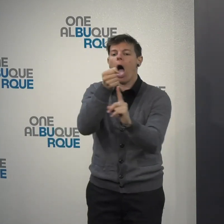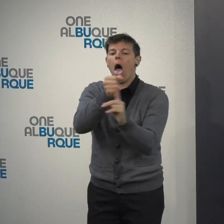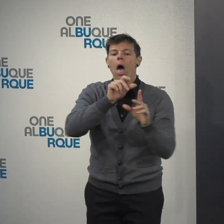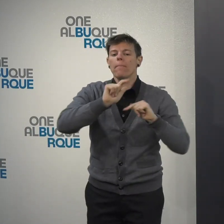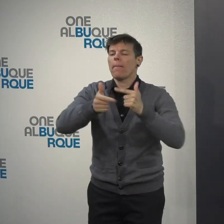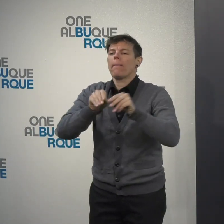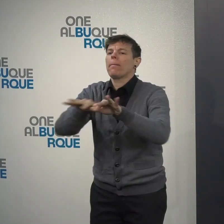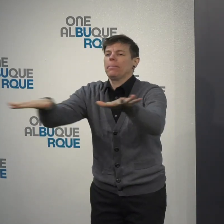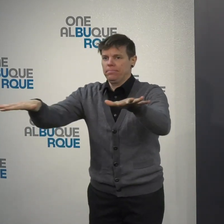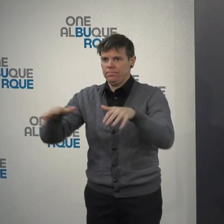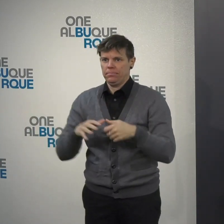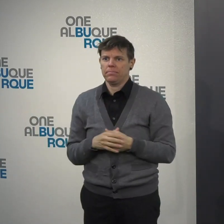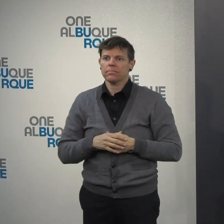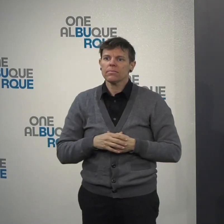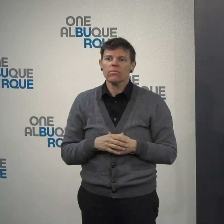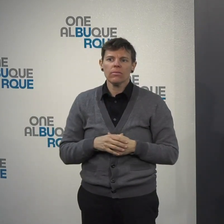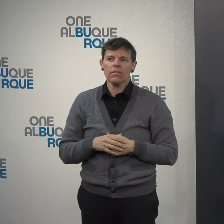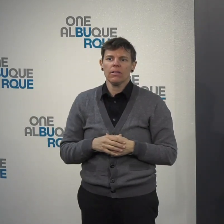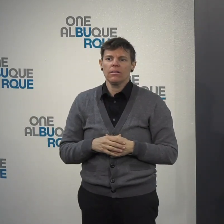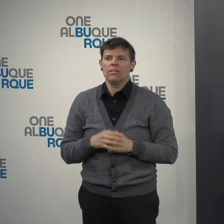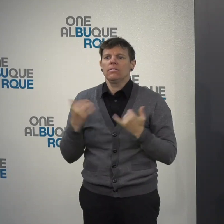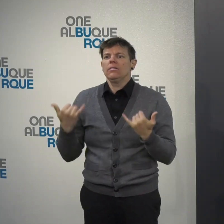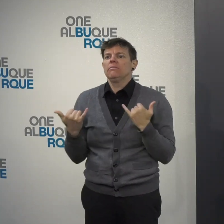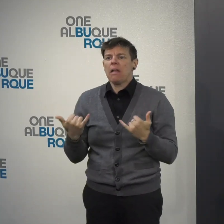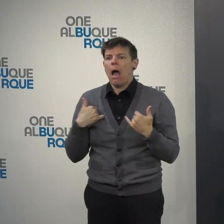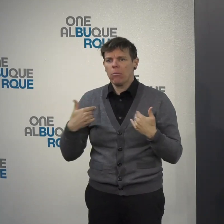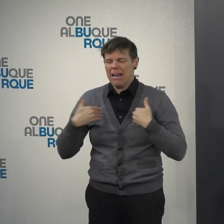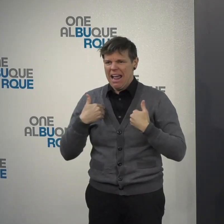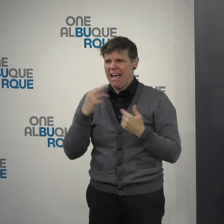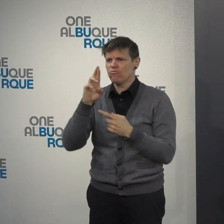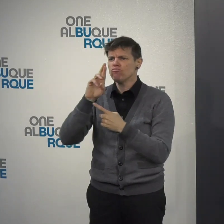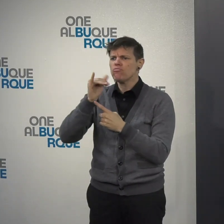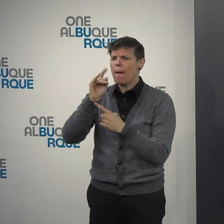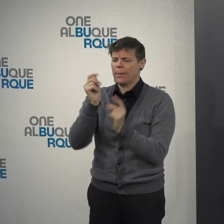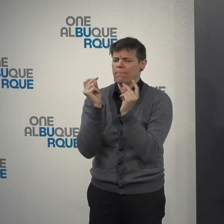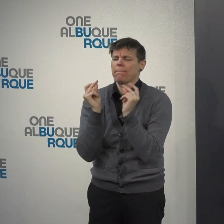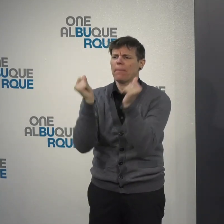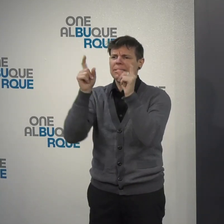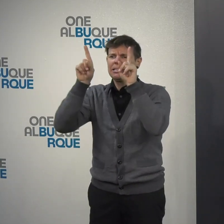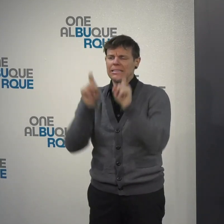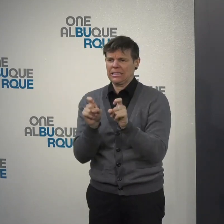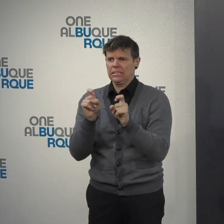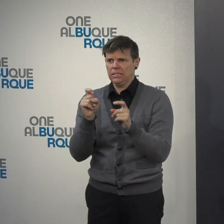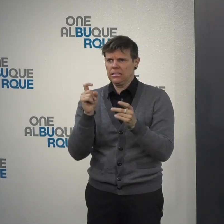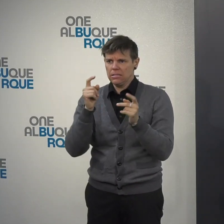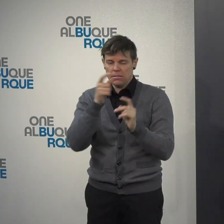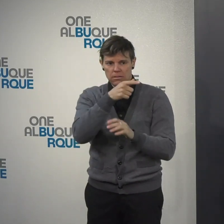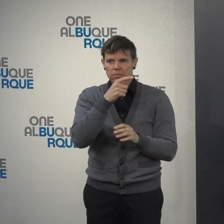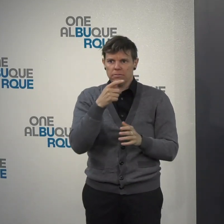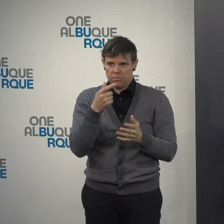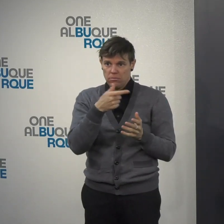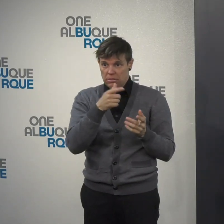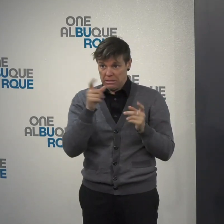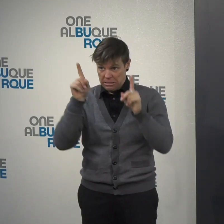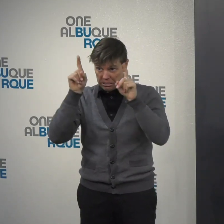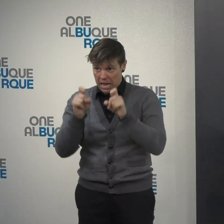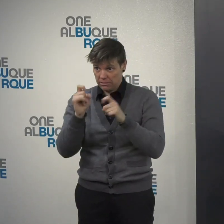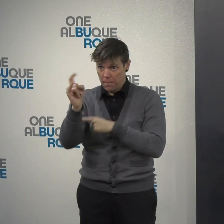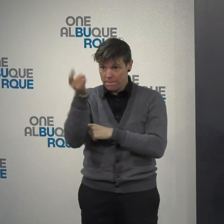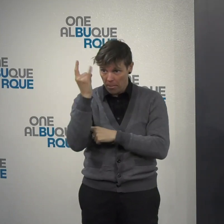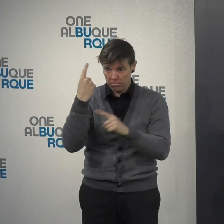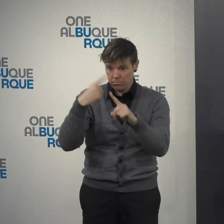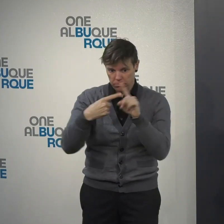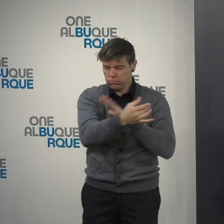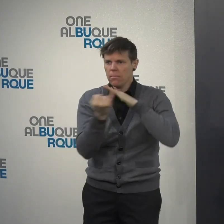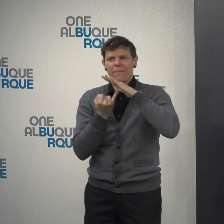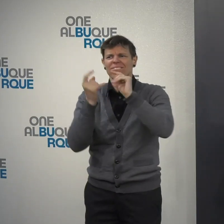testing protocol. So whenever folks are exposed, we have them tested right away, again, to contain folks who test positive.